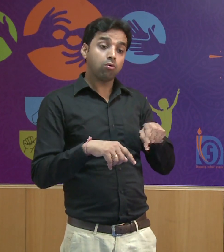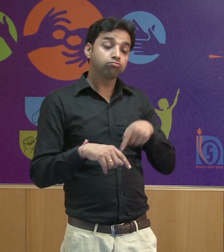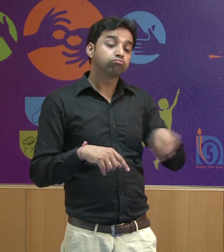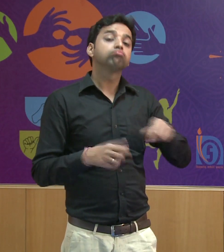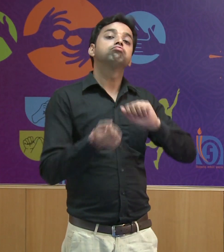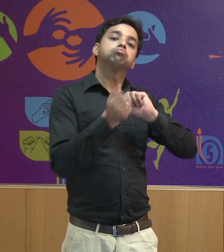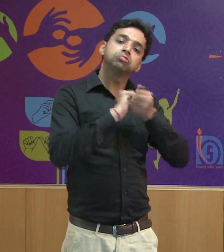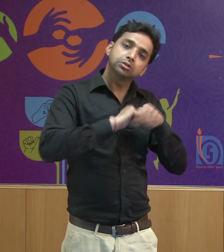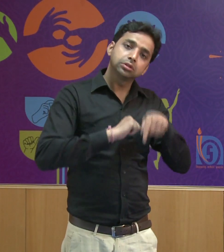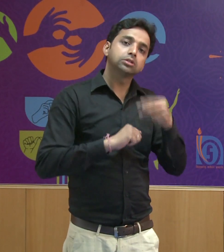today.